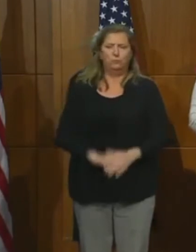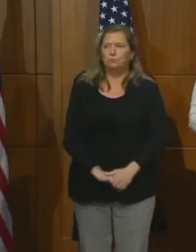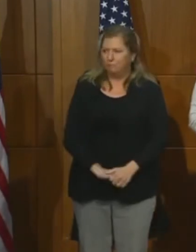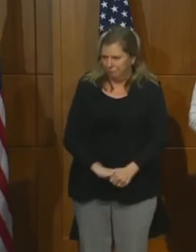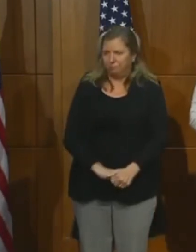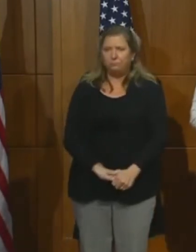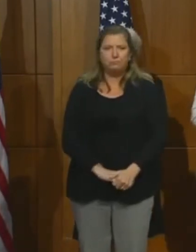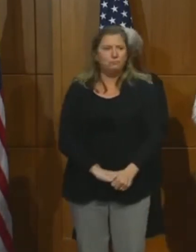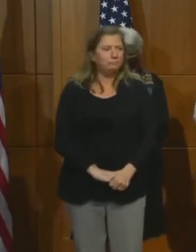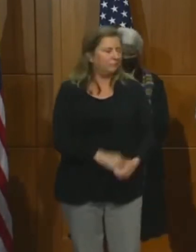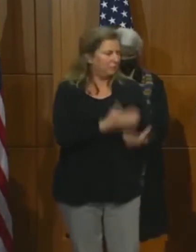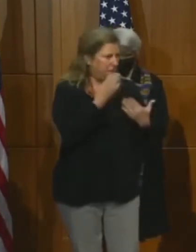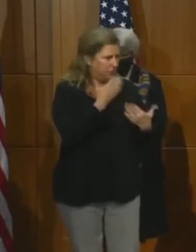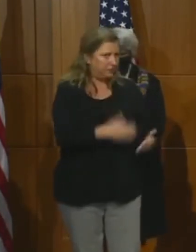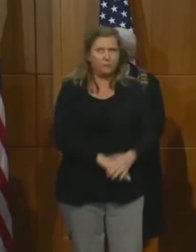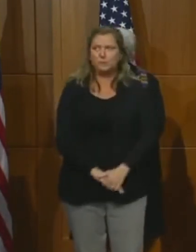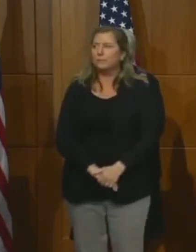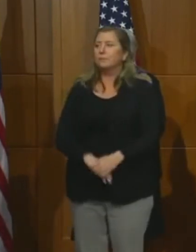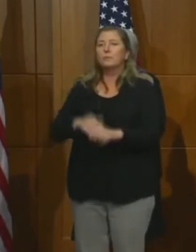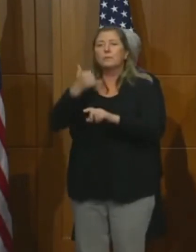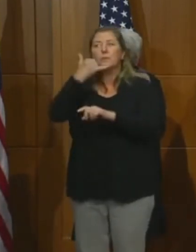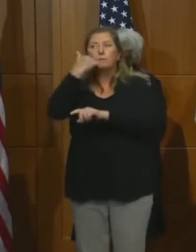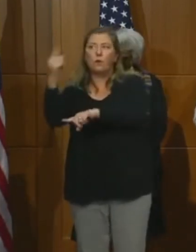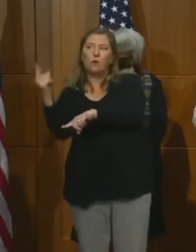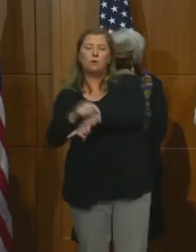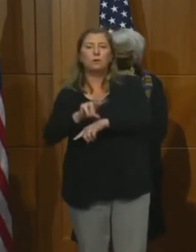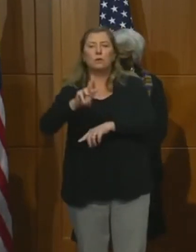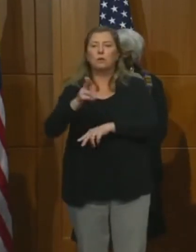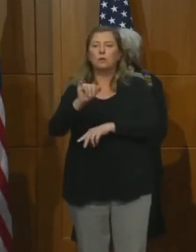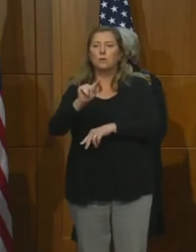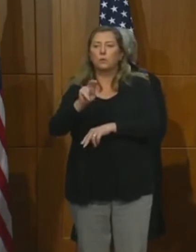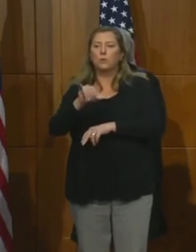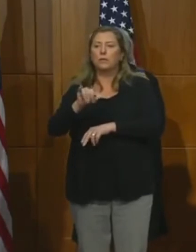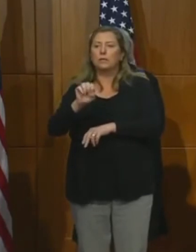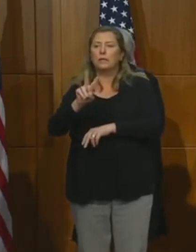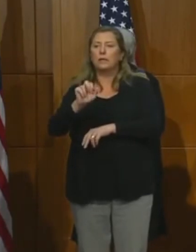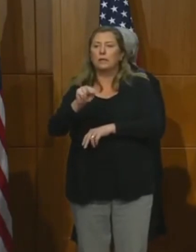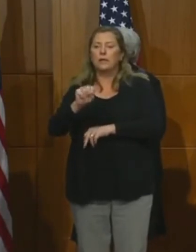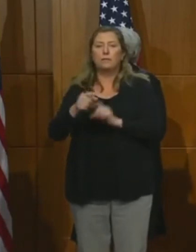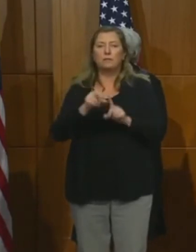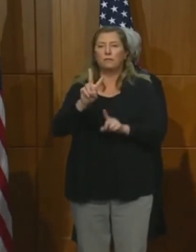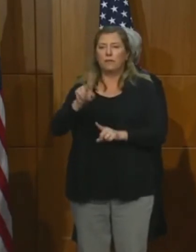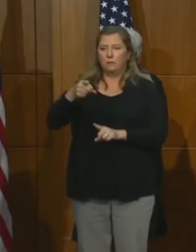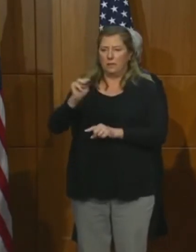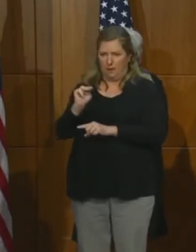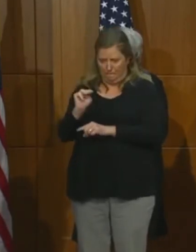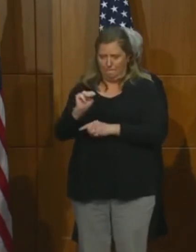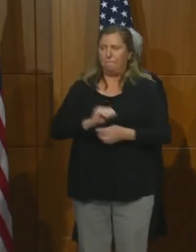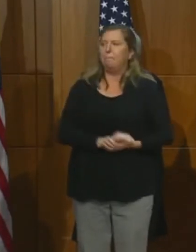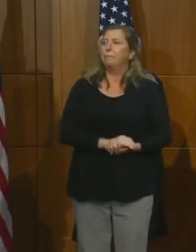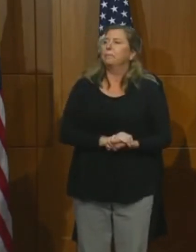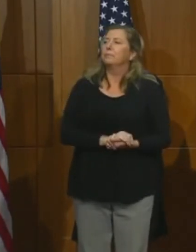Yes, sir. Thank you, Pharrell. From Whitney Evans with VPM.